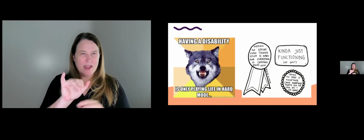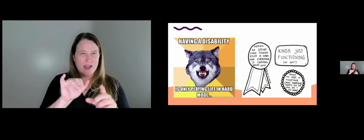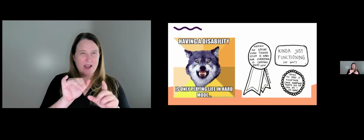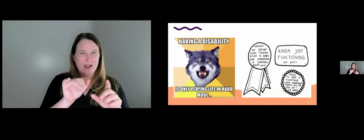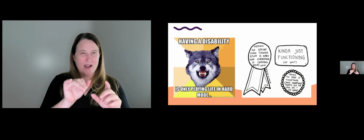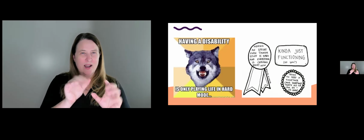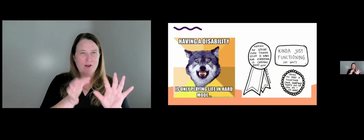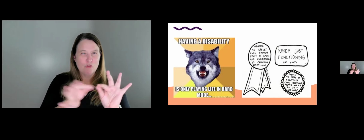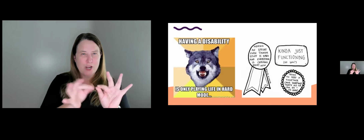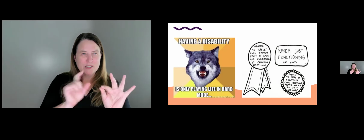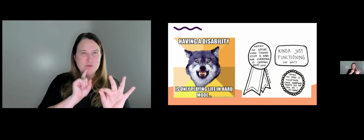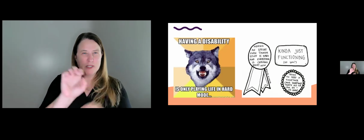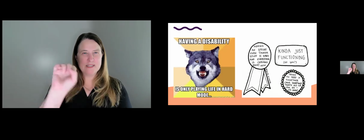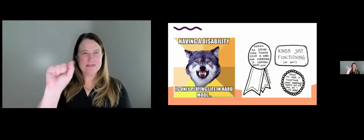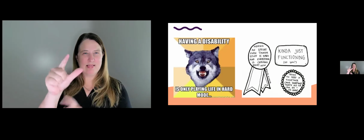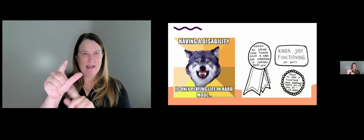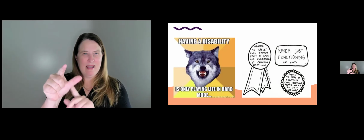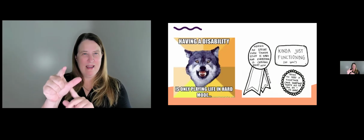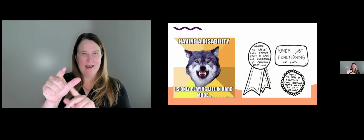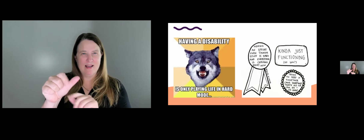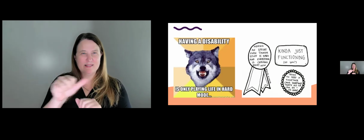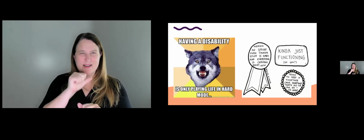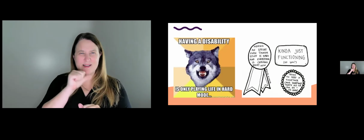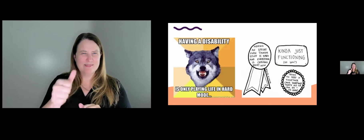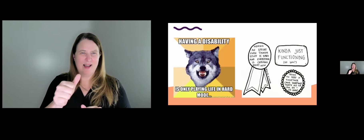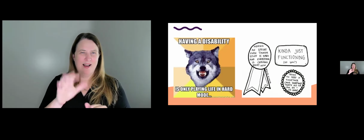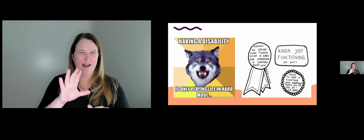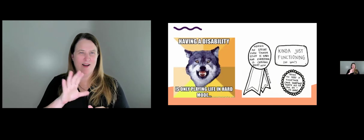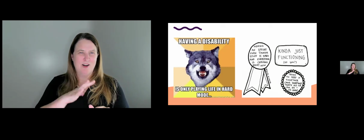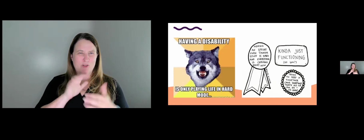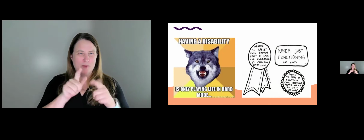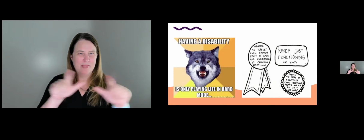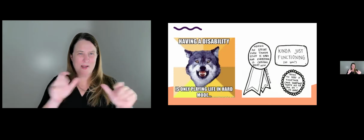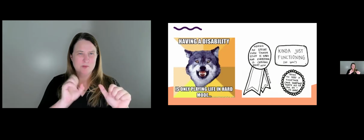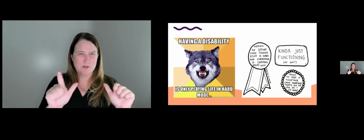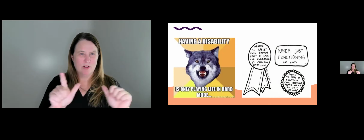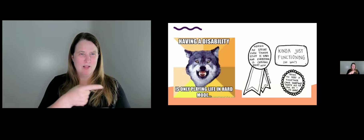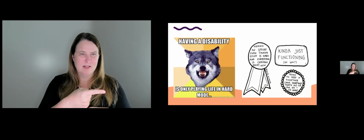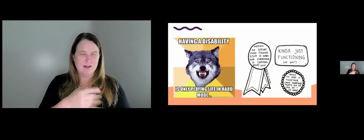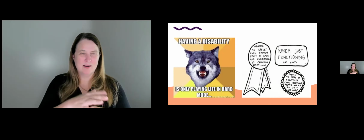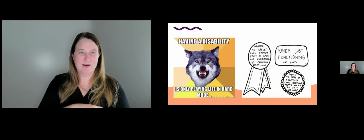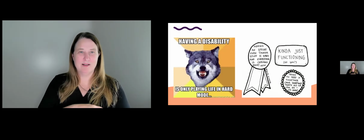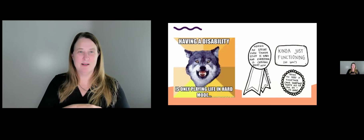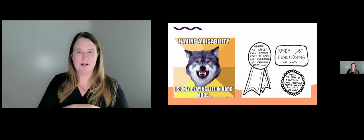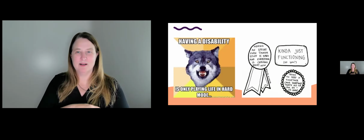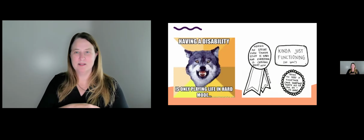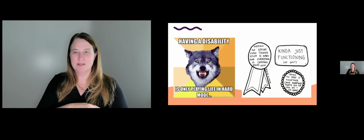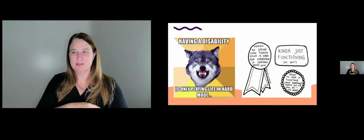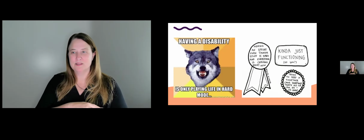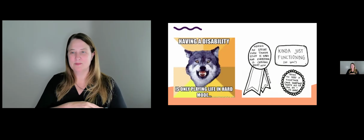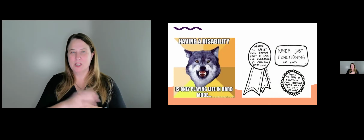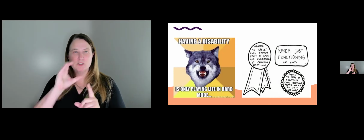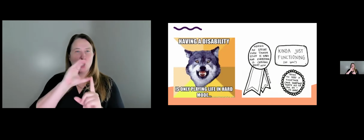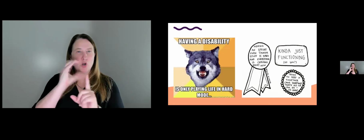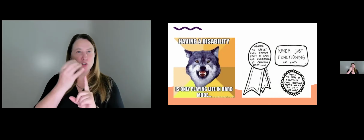So hard mode, that phrase, that's slang, right? That's not formal language at